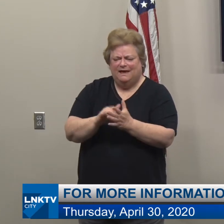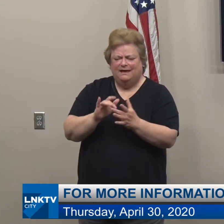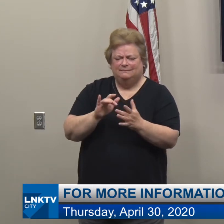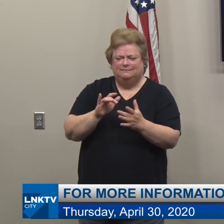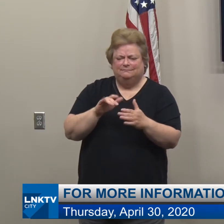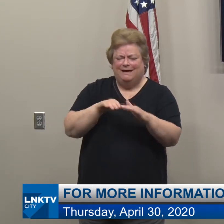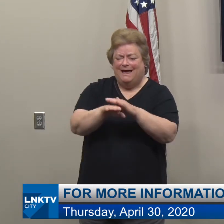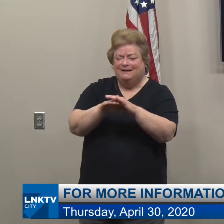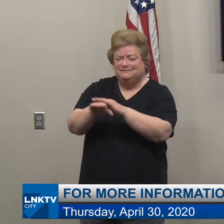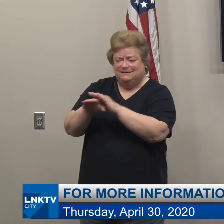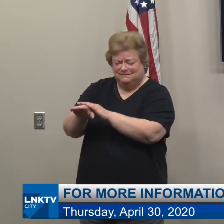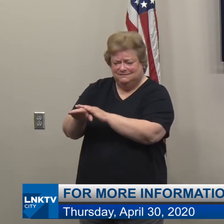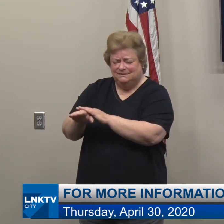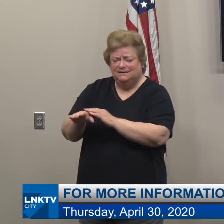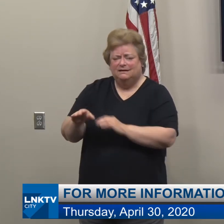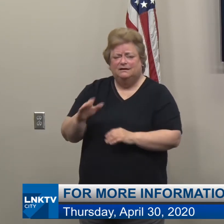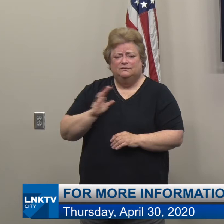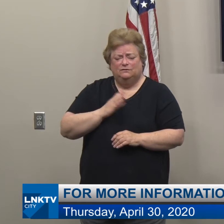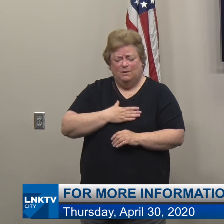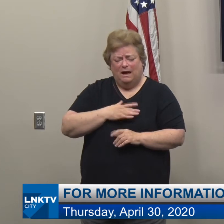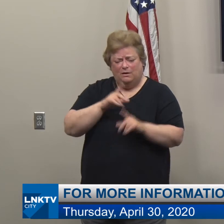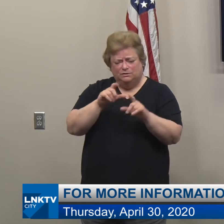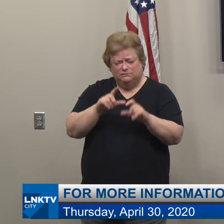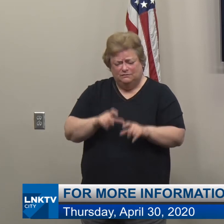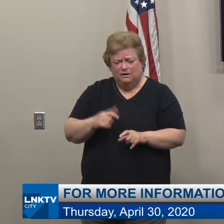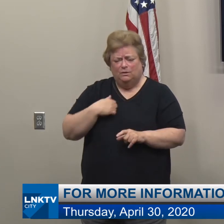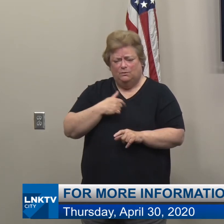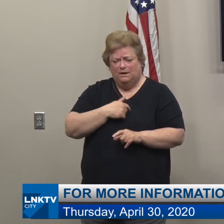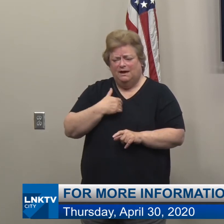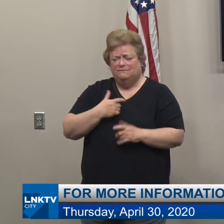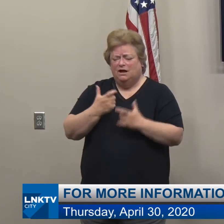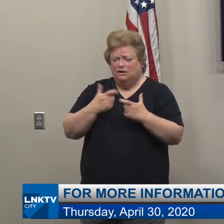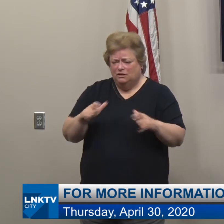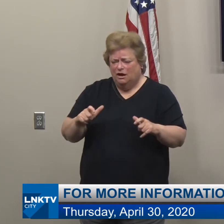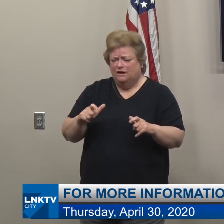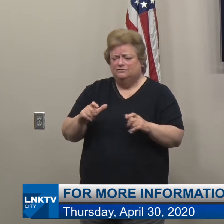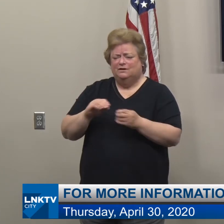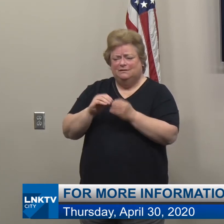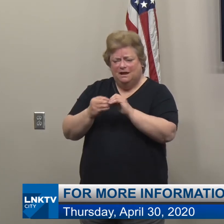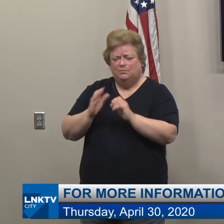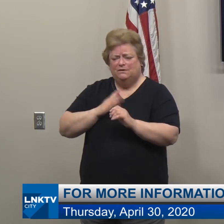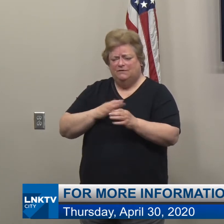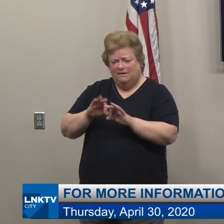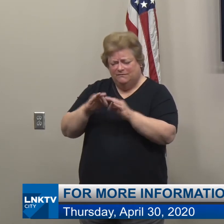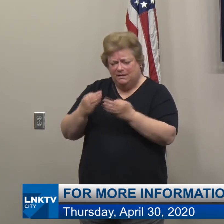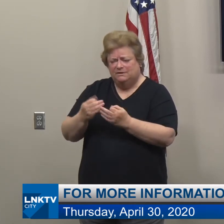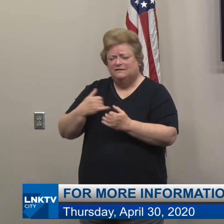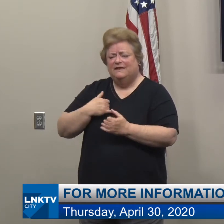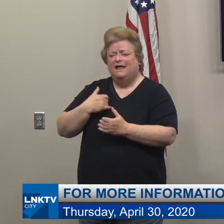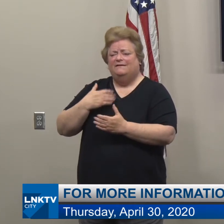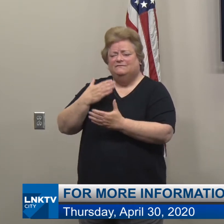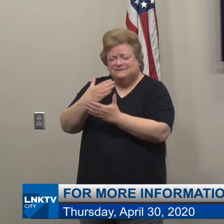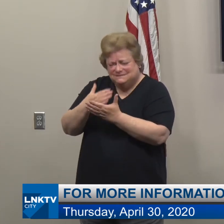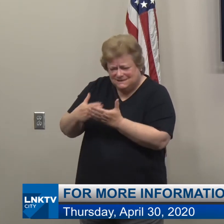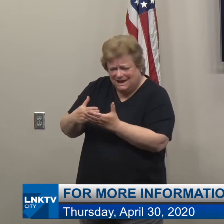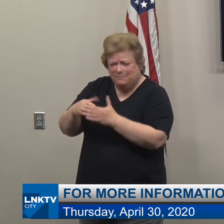And our surveys have indicated that we have a large portion of our families that do have some access, although it's very, very limited in